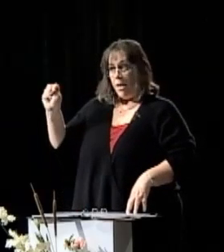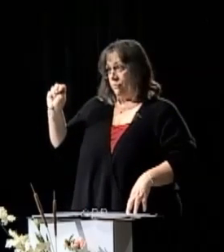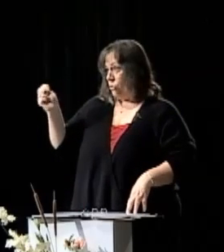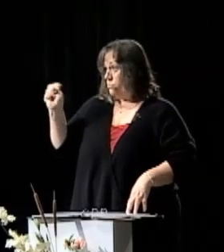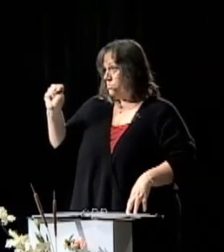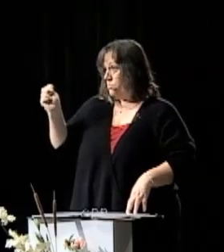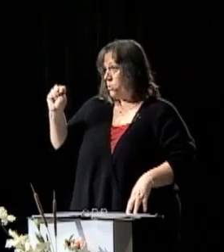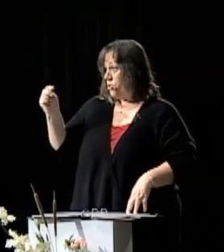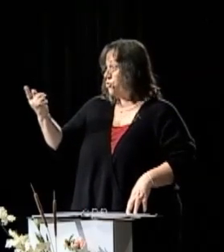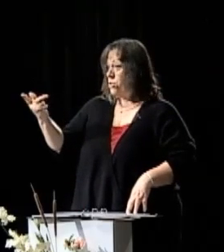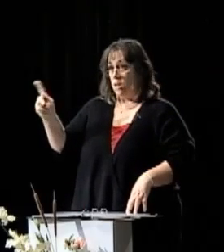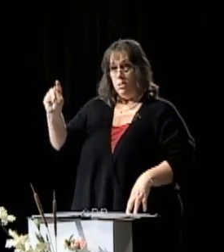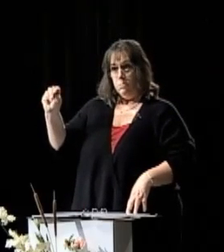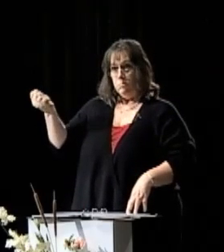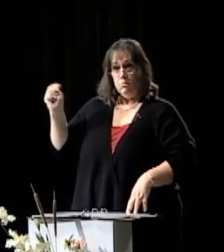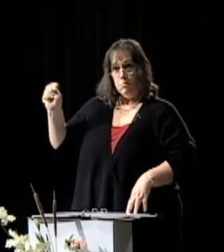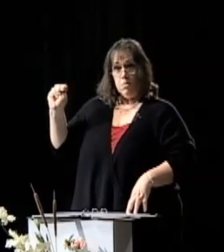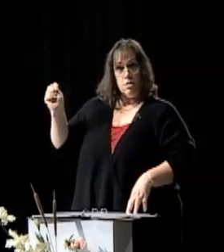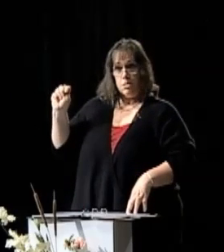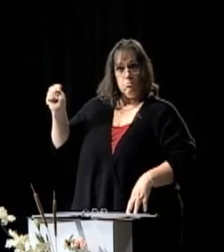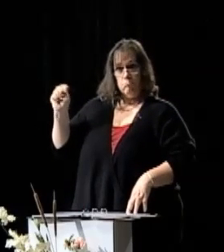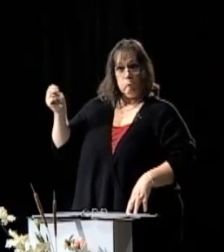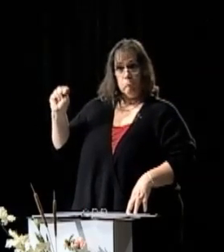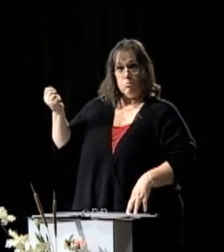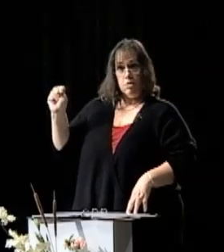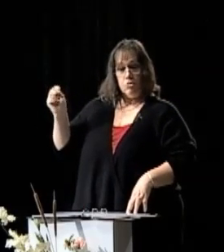Bathroom is your tea and just a little shake.